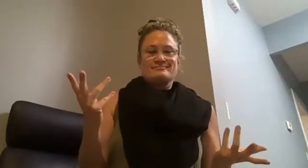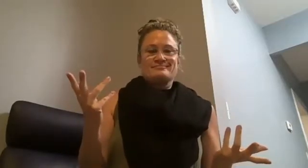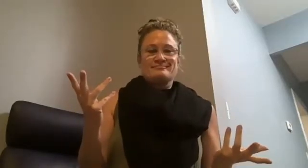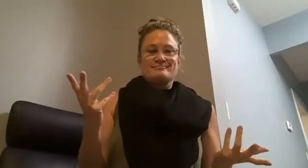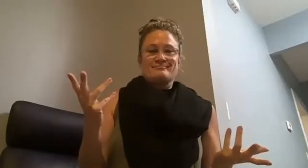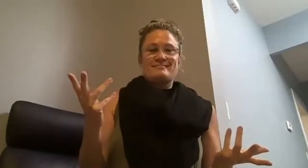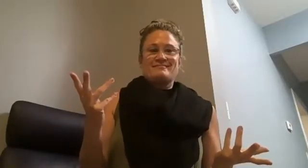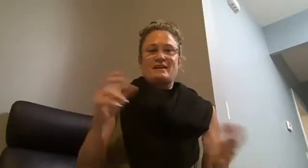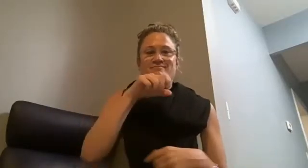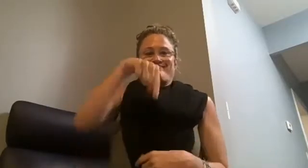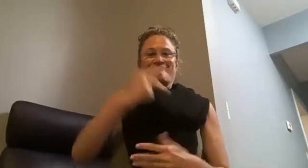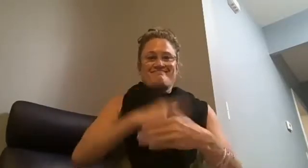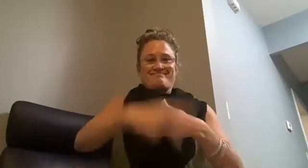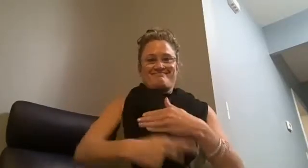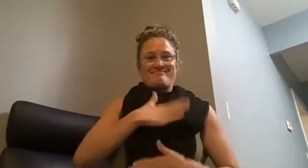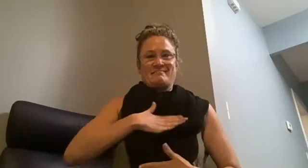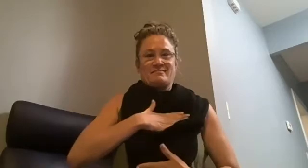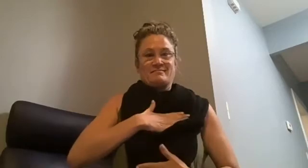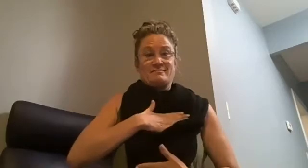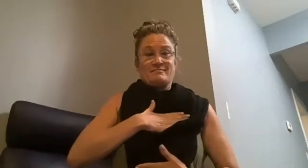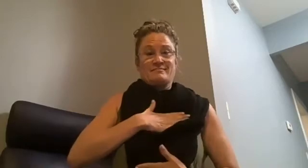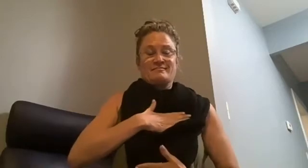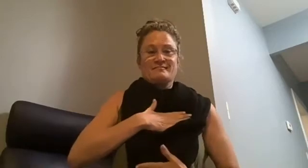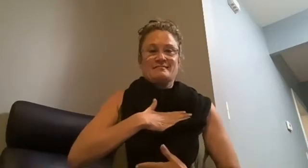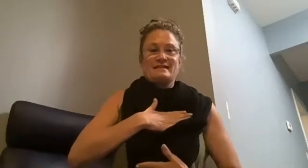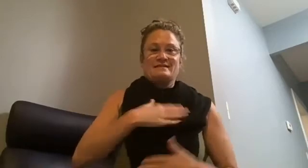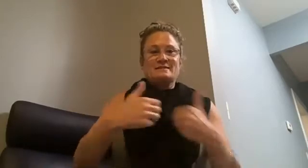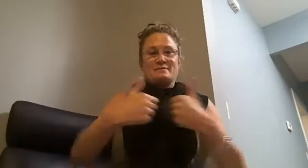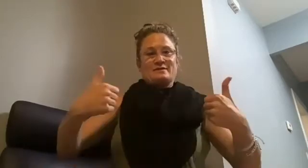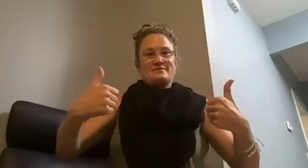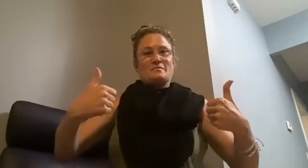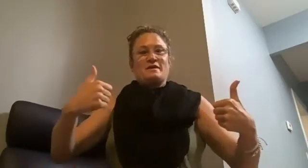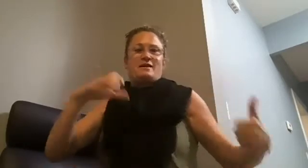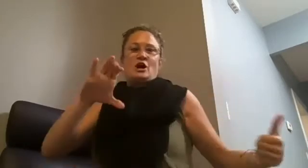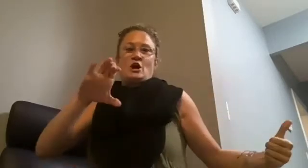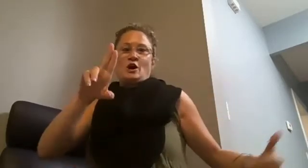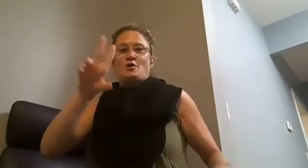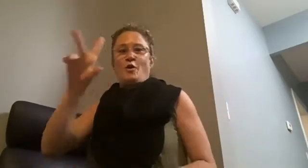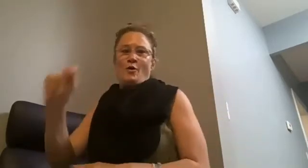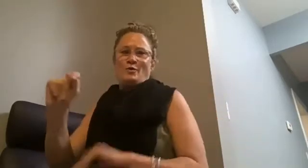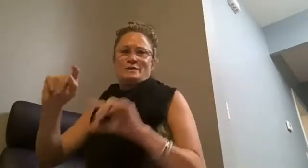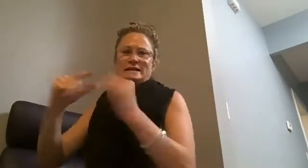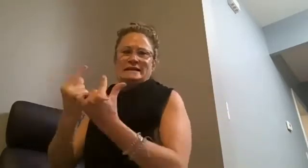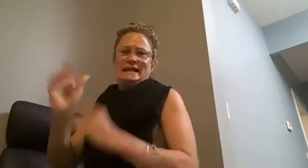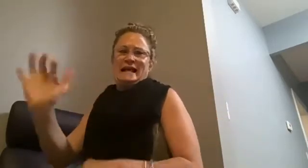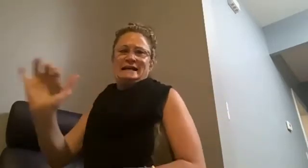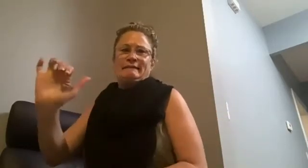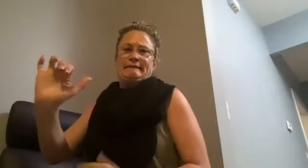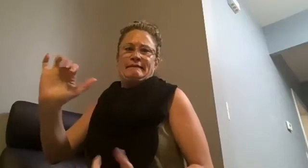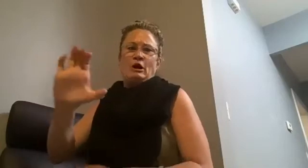this program. I mean, I ultimately think it's one of the things that separates us from a cult. We're a little bit cult-like, but ultimately we're not a cult. And our